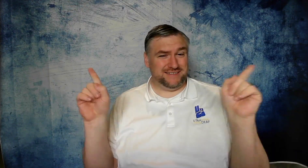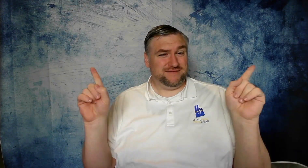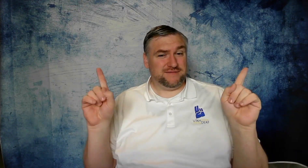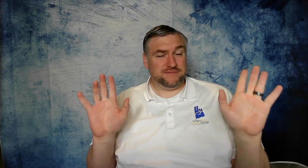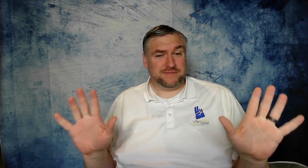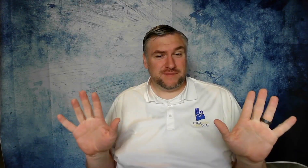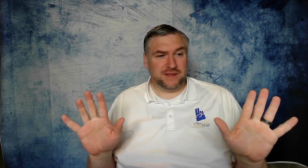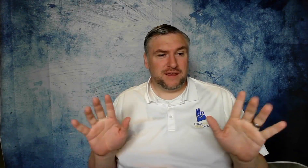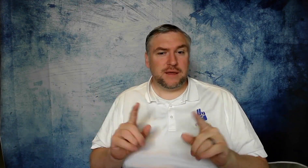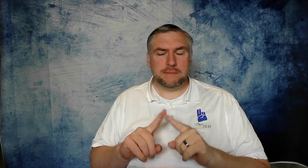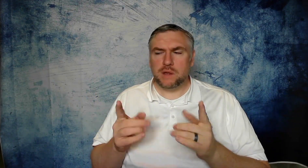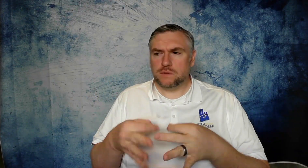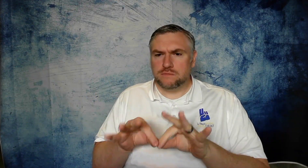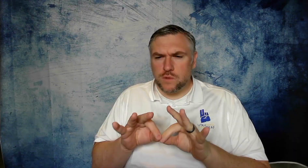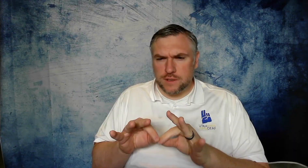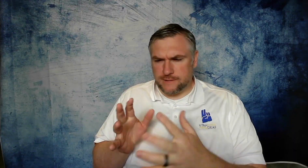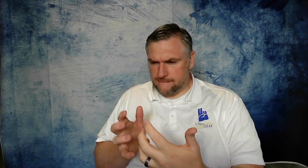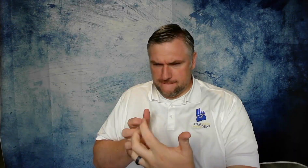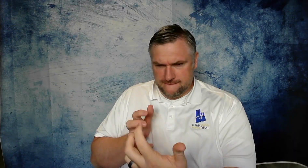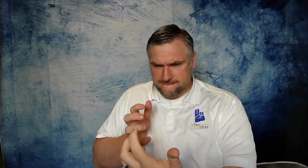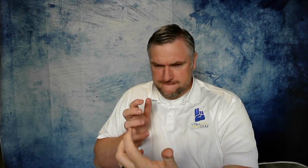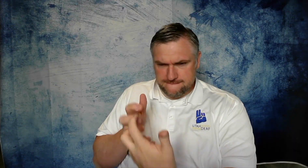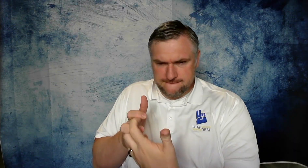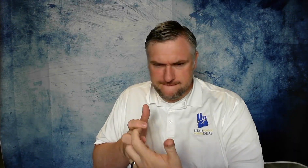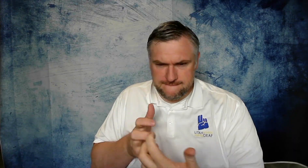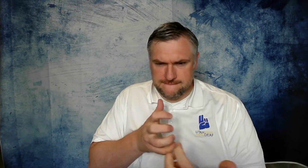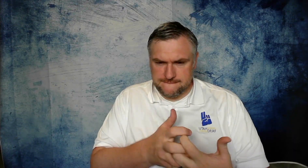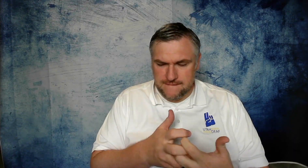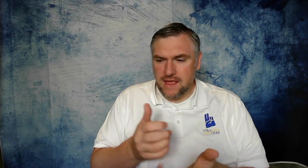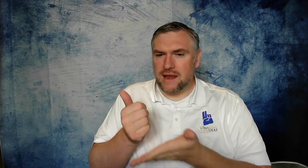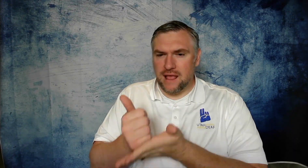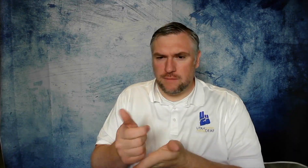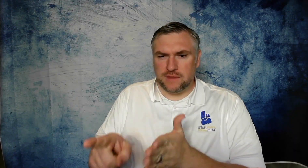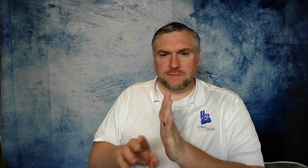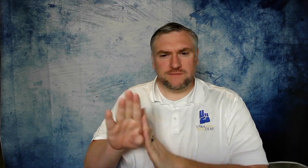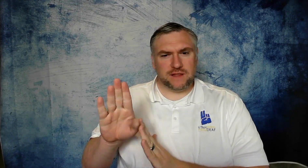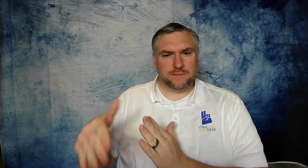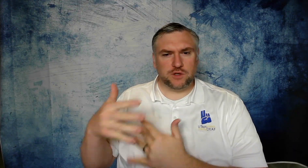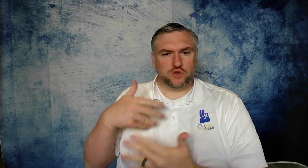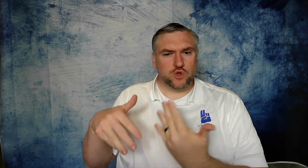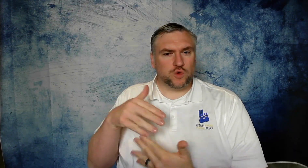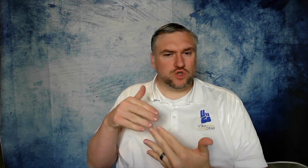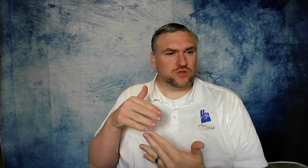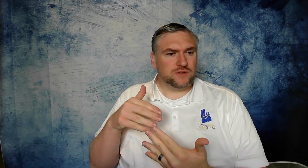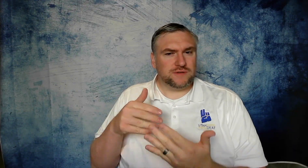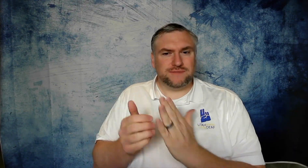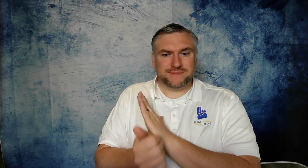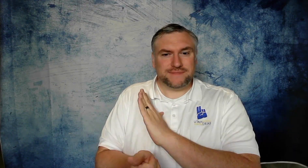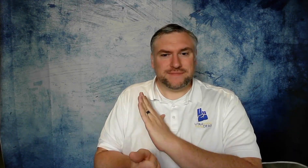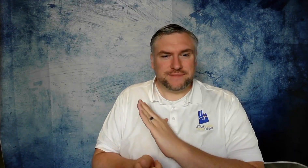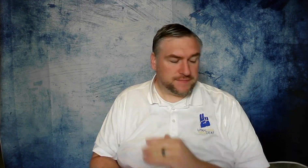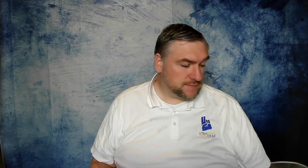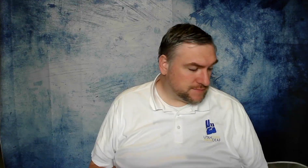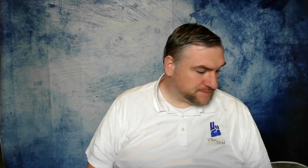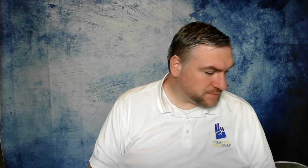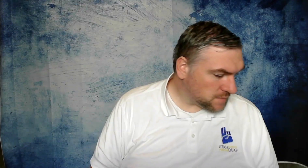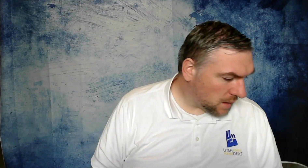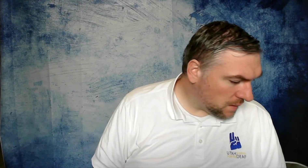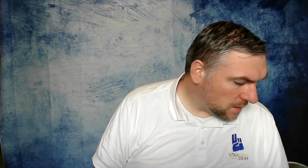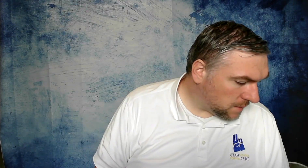different. Each student is going to be different. And what's important is matching our supports to help for each student to help them develop